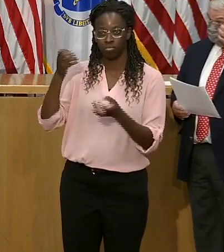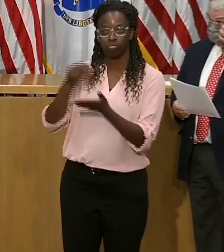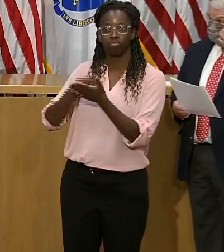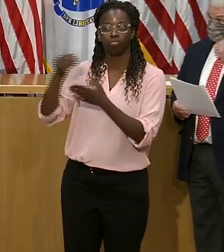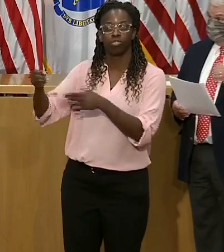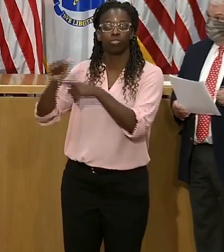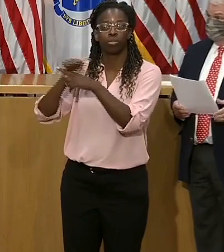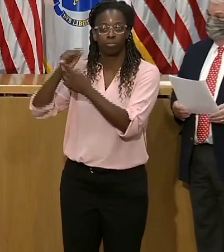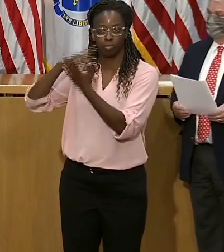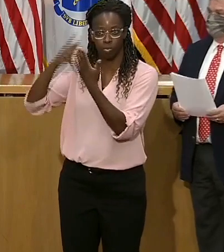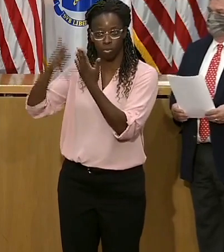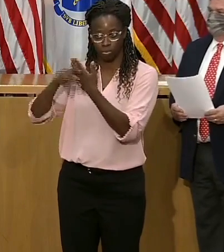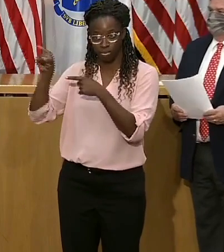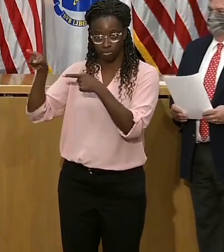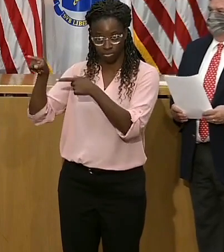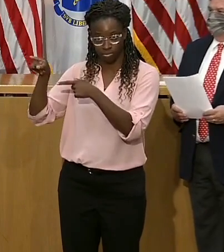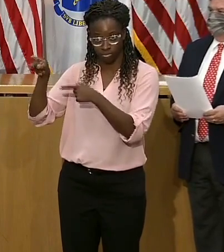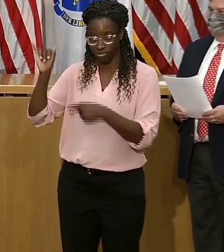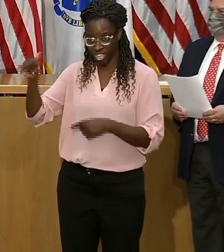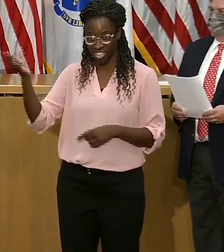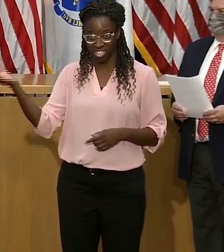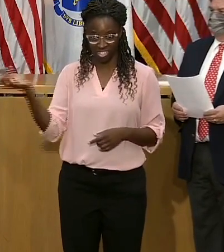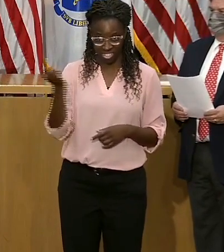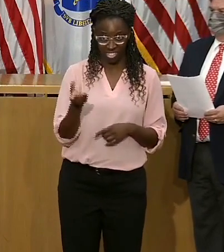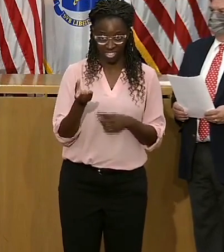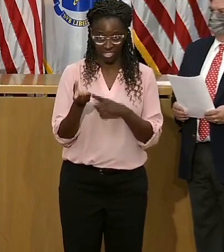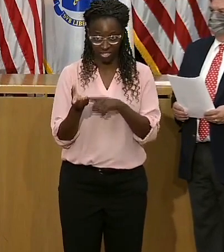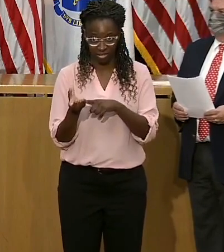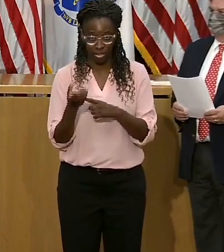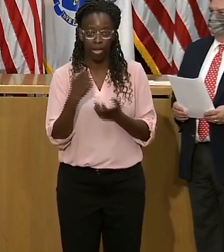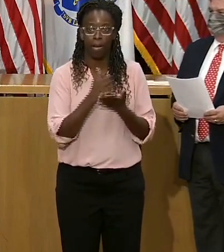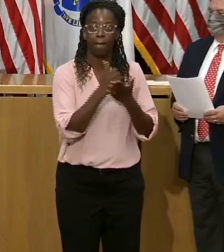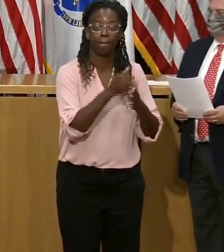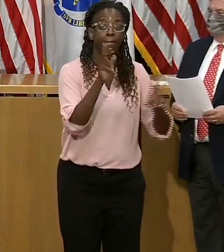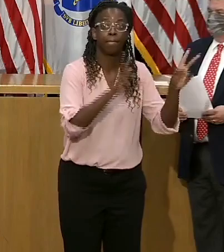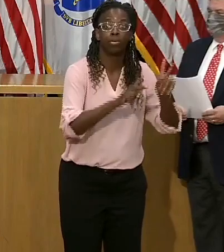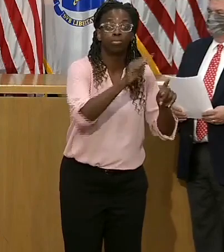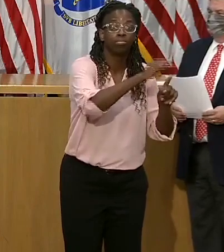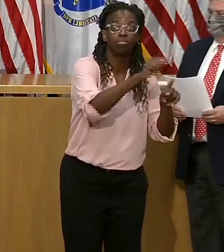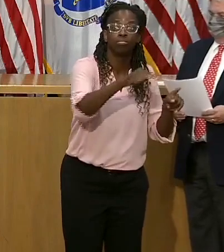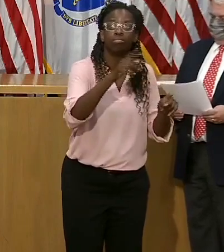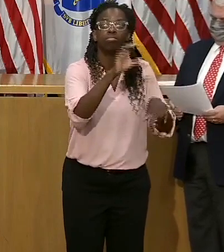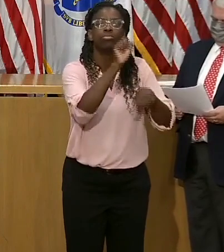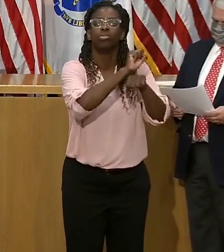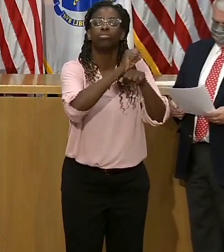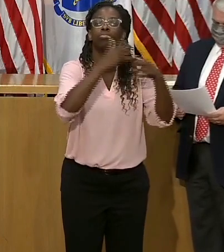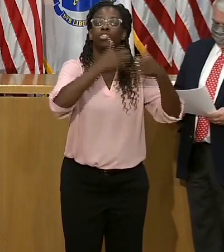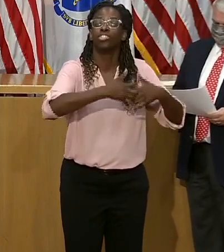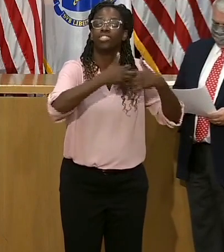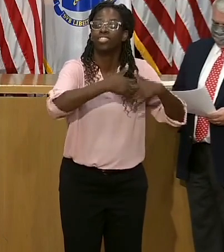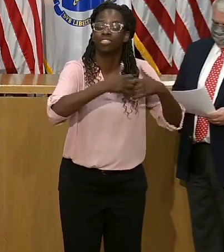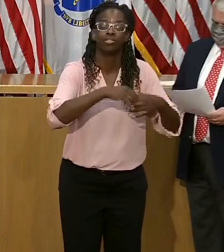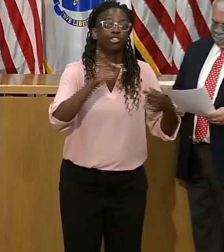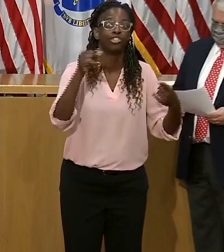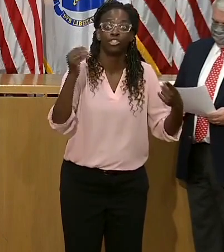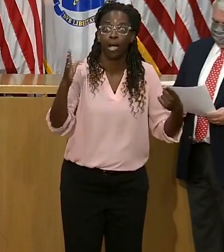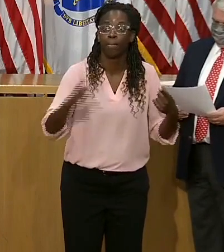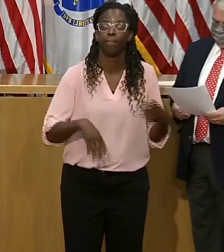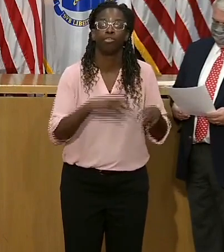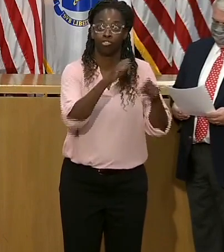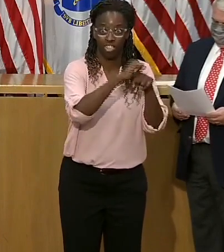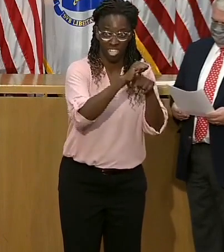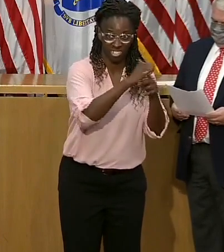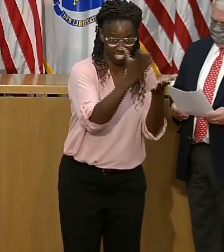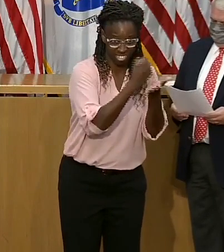increase workforce for the manufacturing sector. And $300,000 to supplement the $8.4